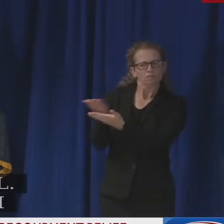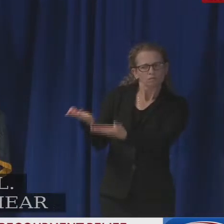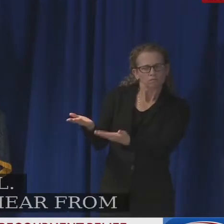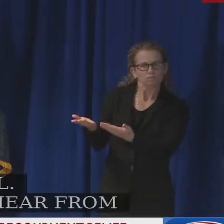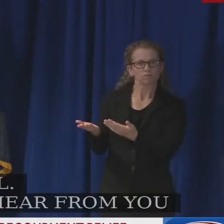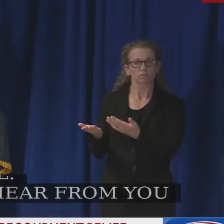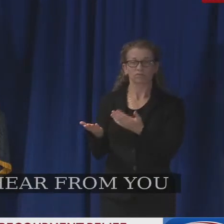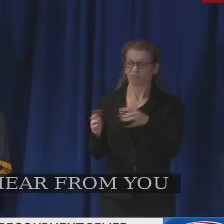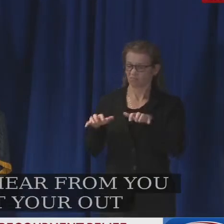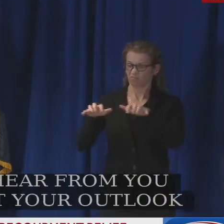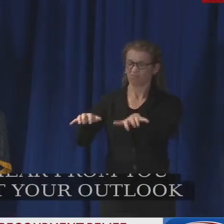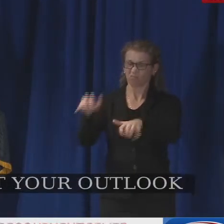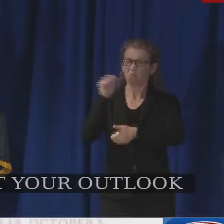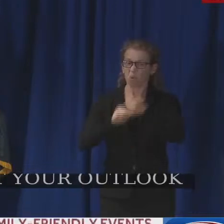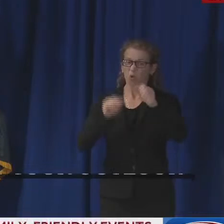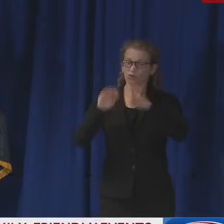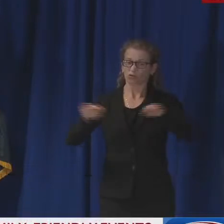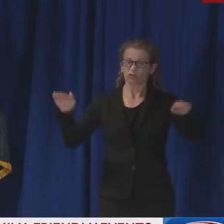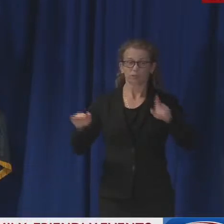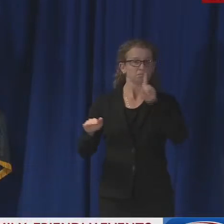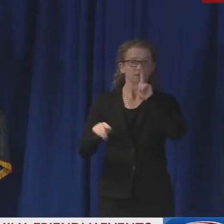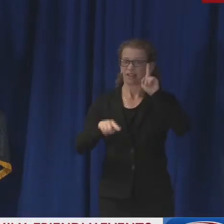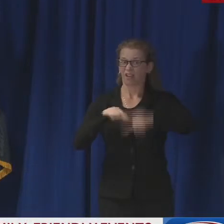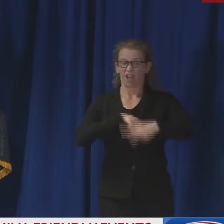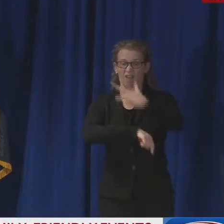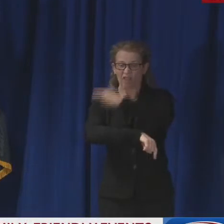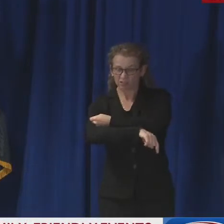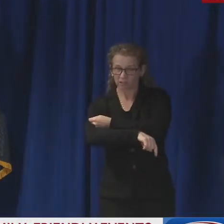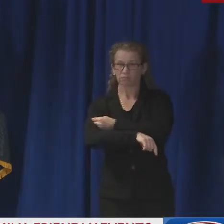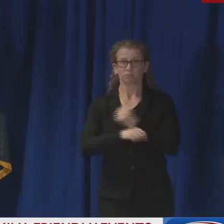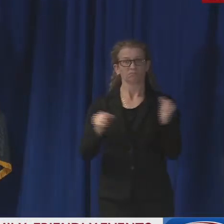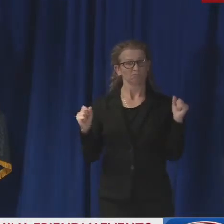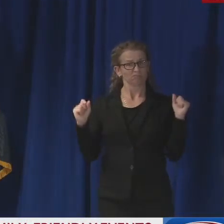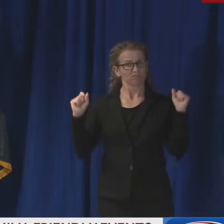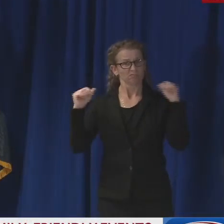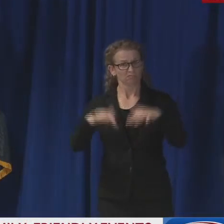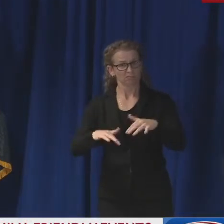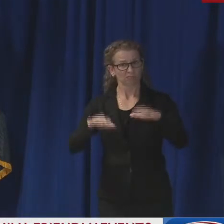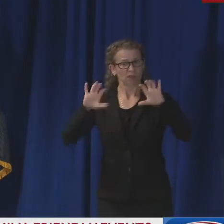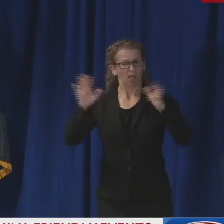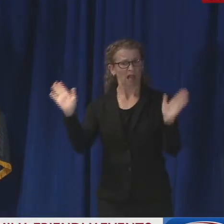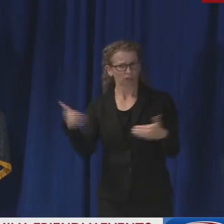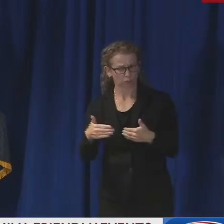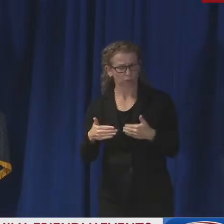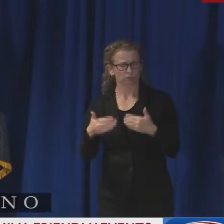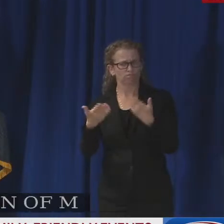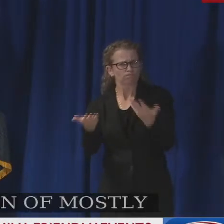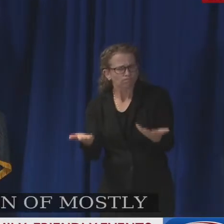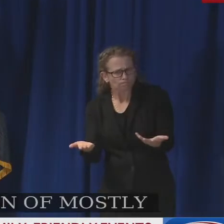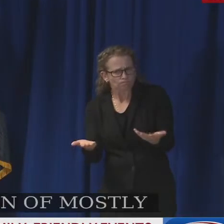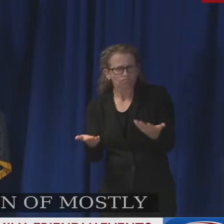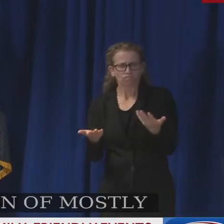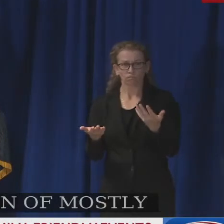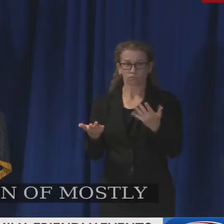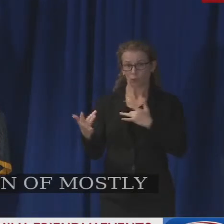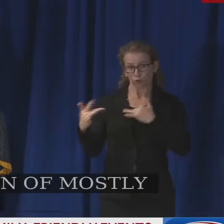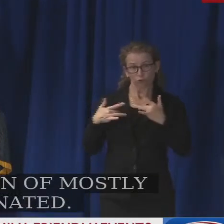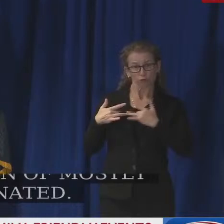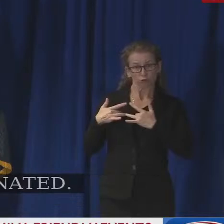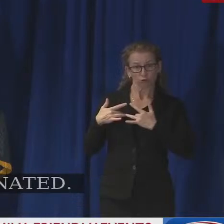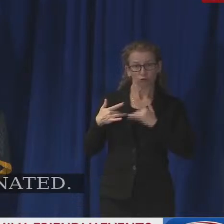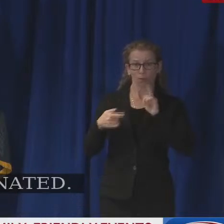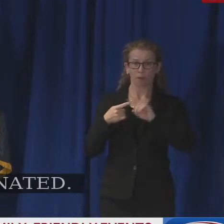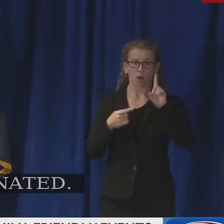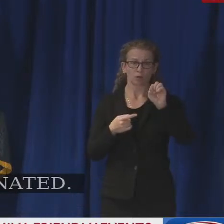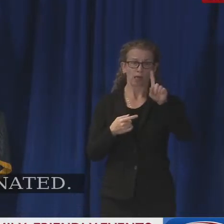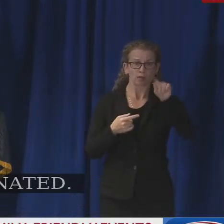almost all, unvaccinated. They'll be going back into the classroom sooner rather than later. And what's the level of concern, I guess, with the variant out